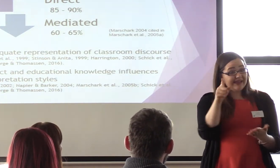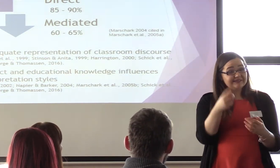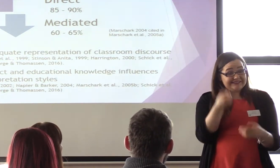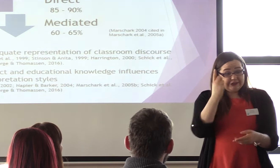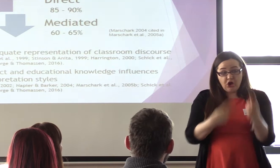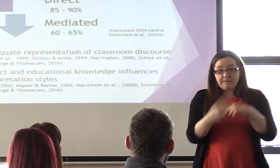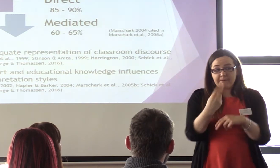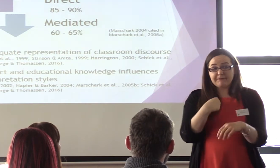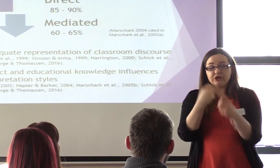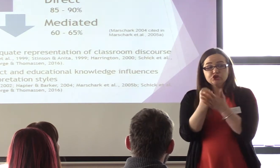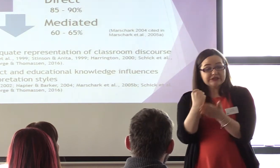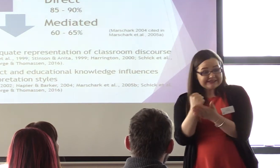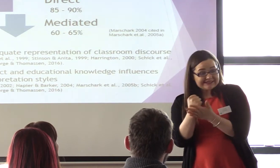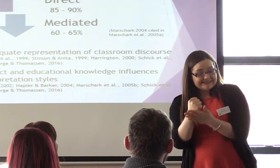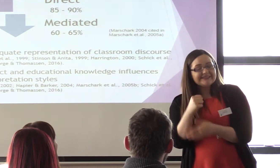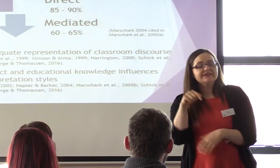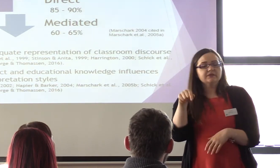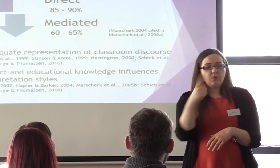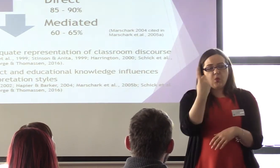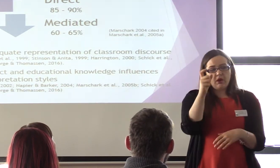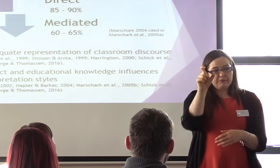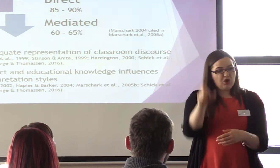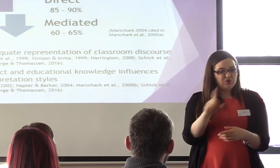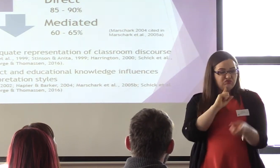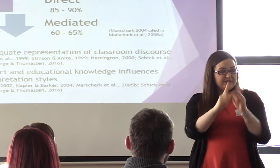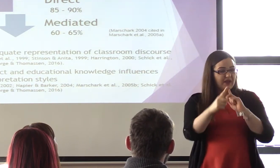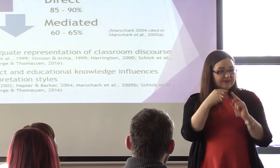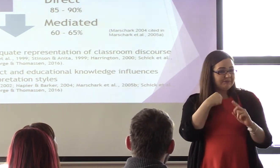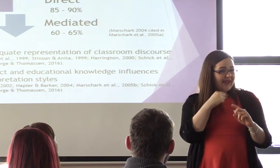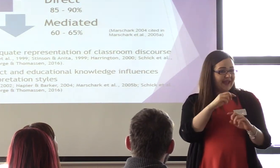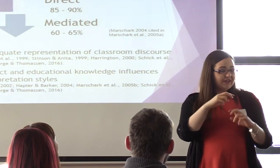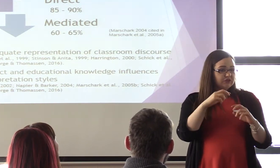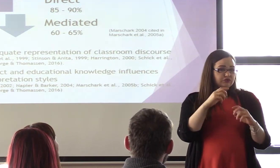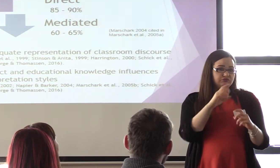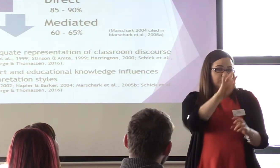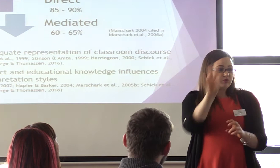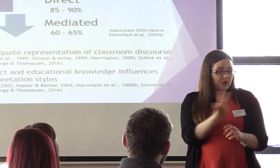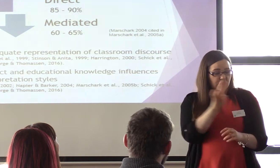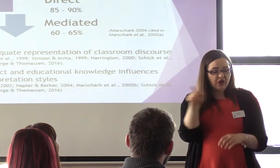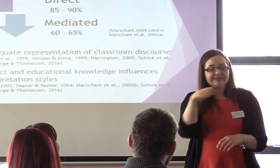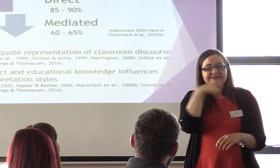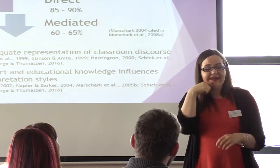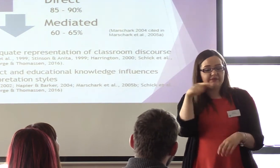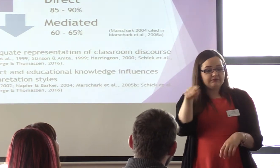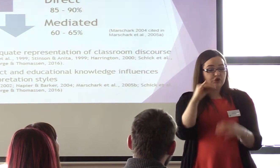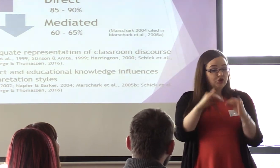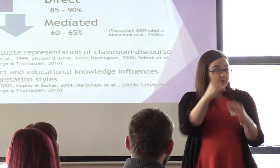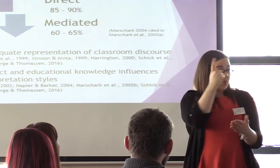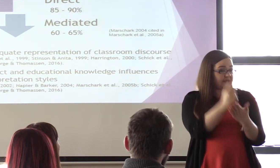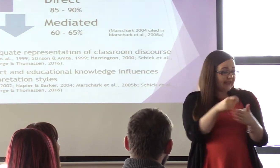And this research states that, this comes up in studies. One student who responded to my questionnaire